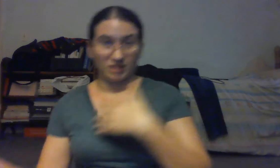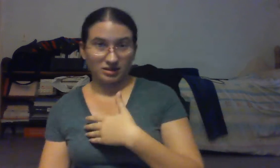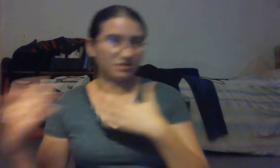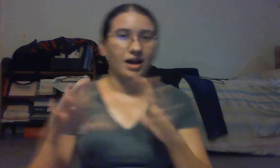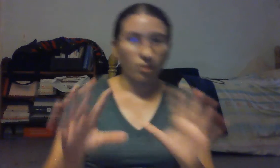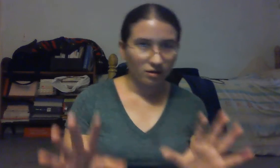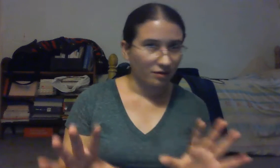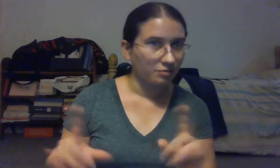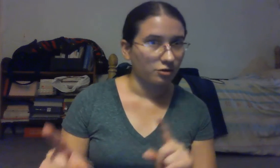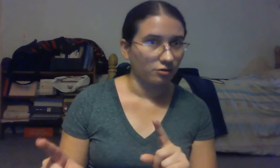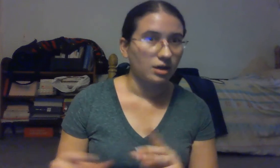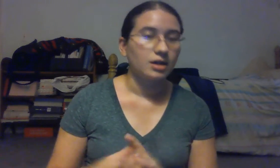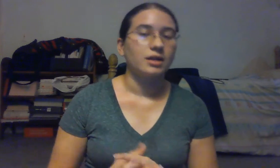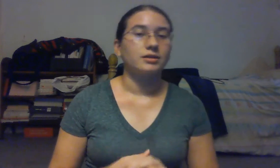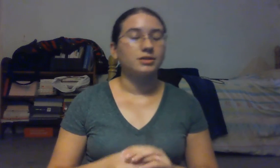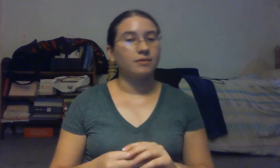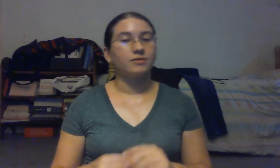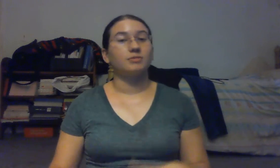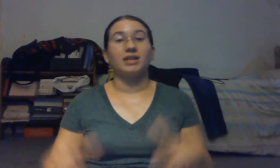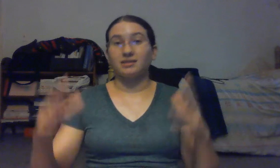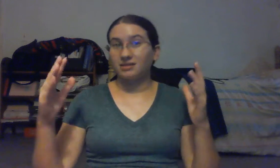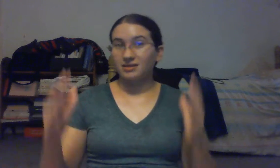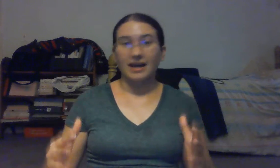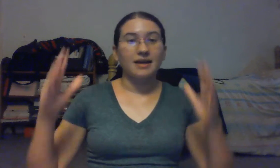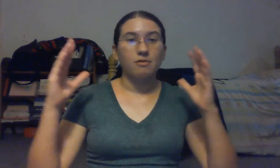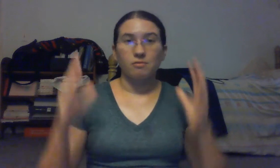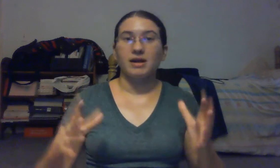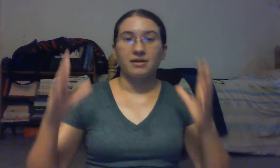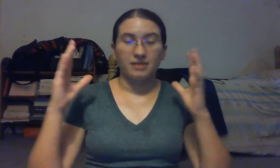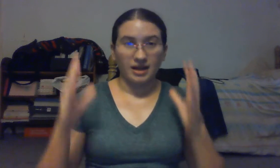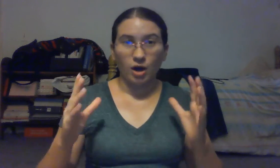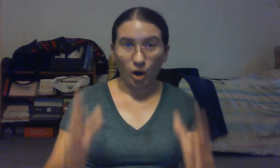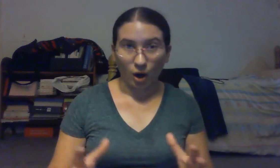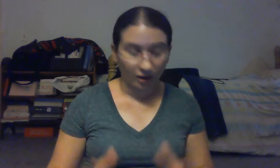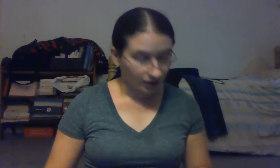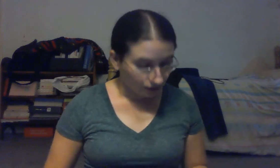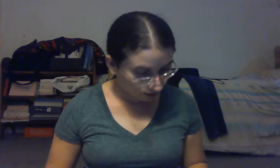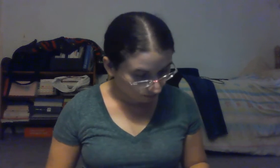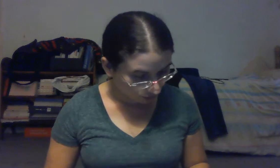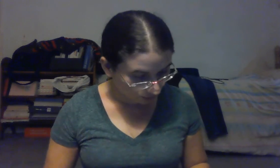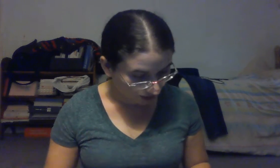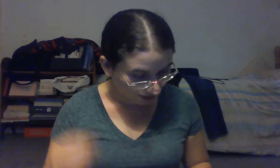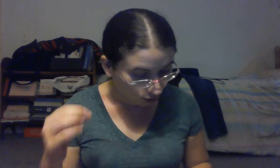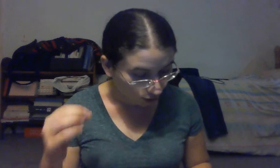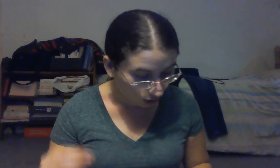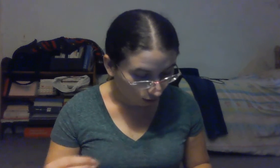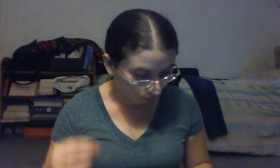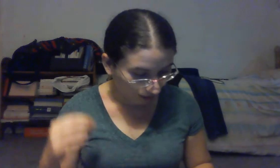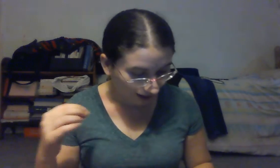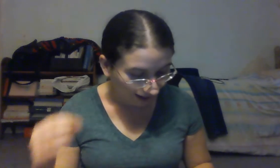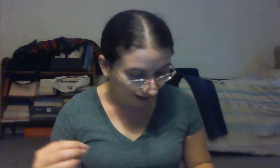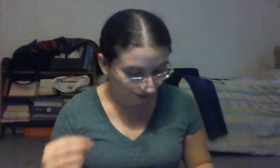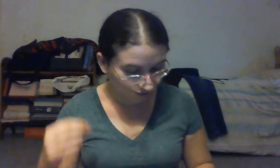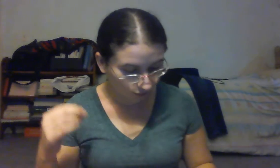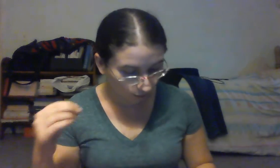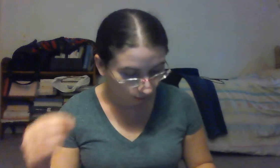movement. Not all of them do. There are some verbs that stay where they are. Some verbs like know, have,